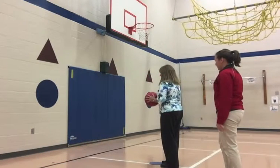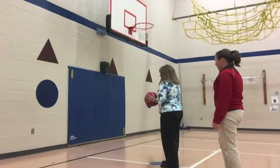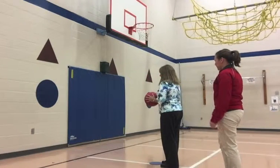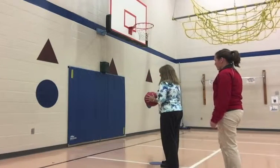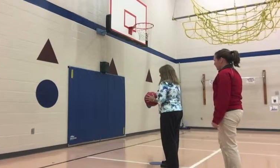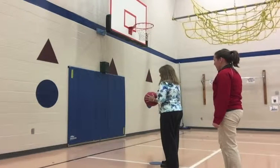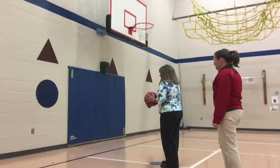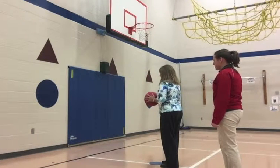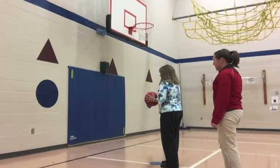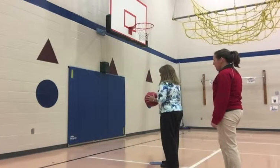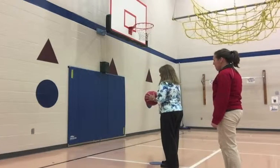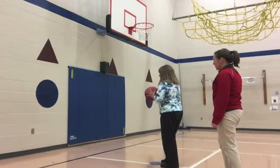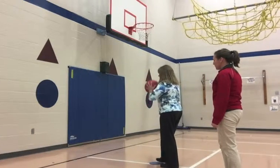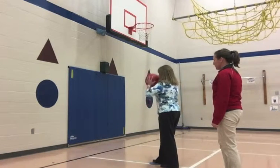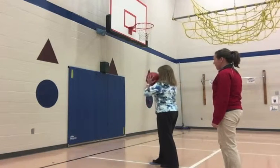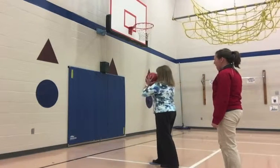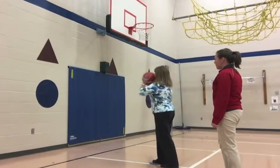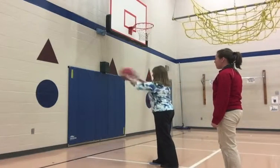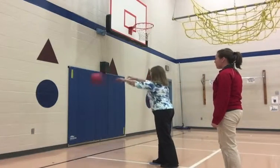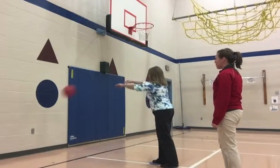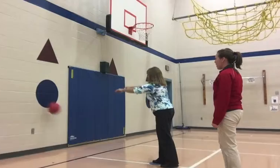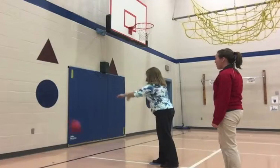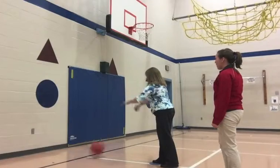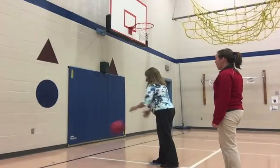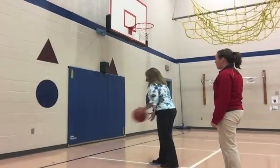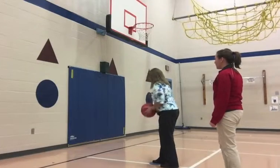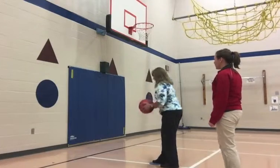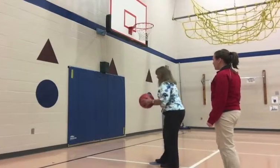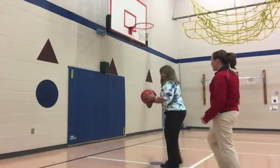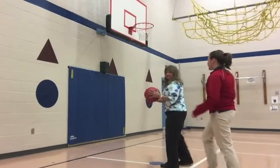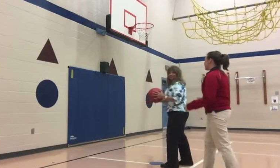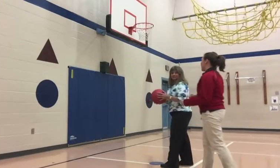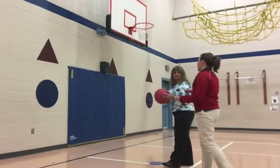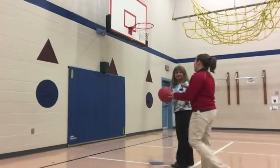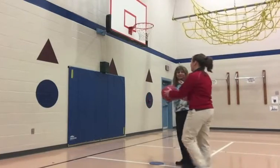Good job. Go ahead and step and push the ball to the wall. Nice job.